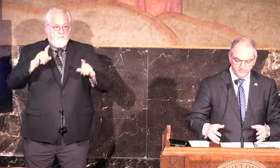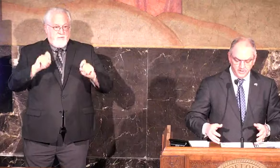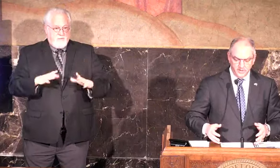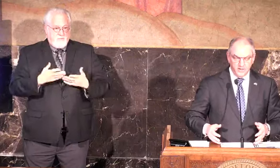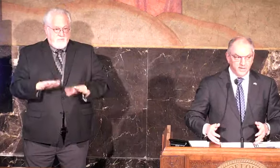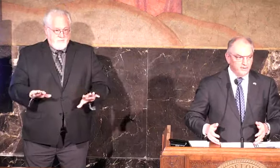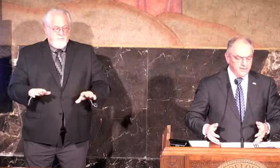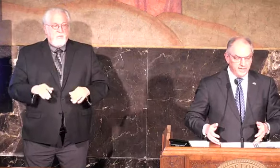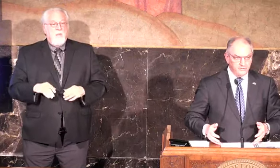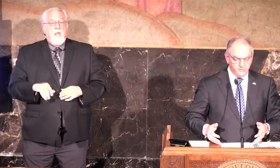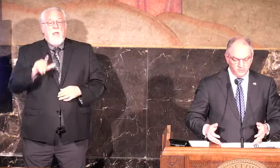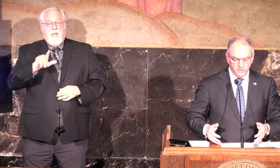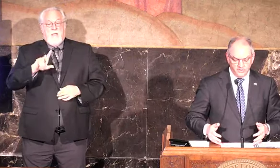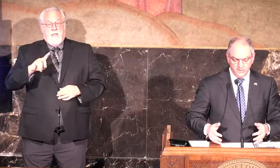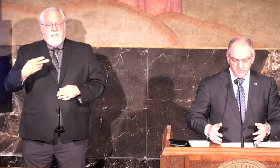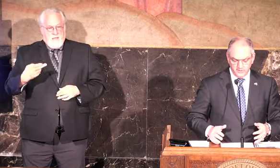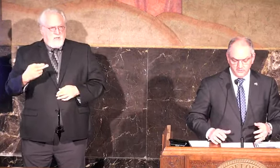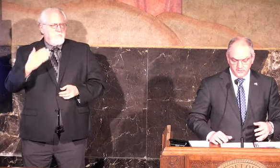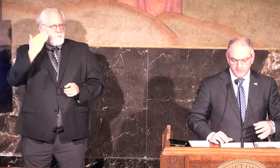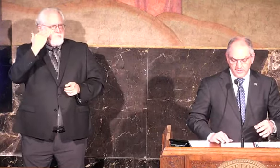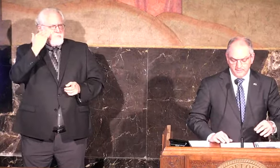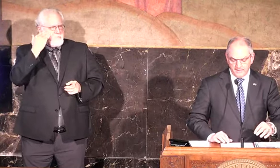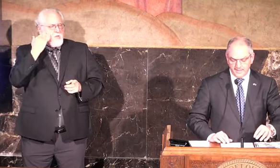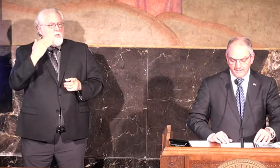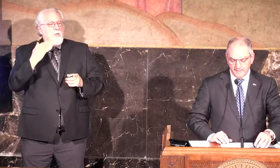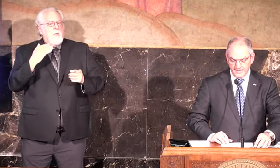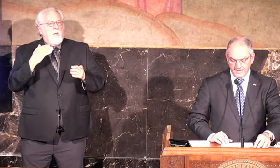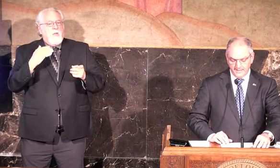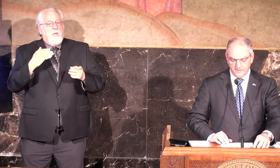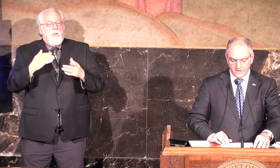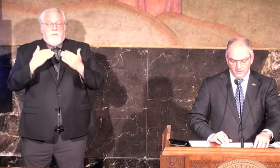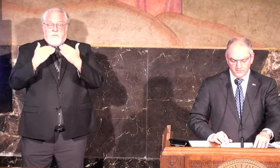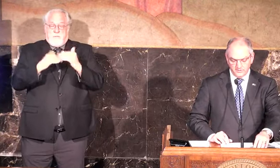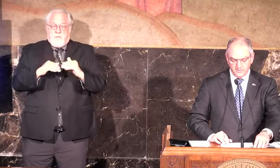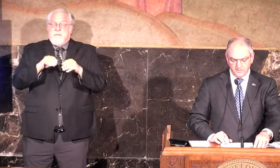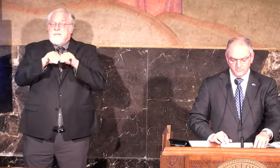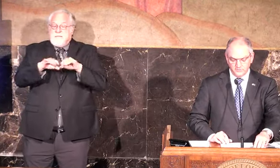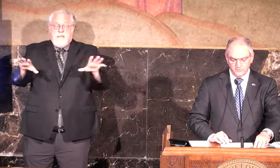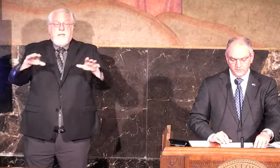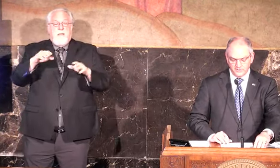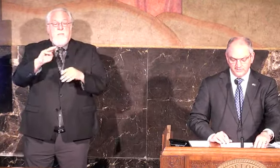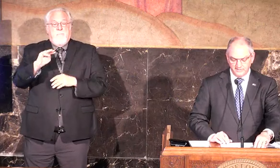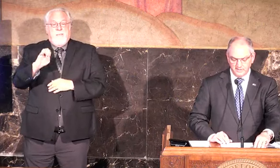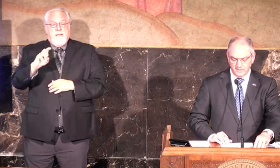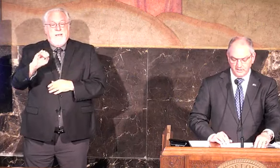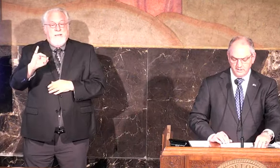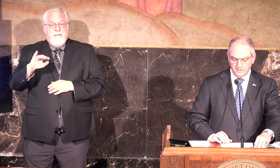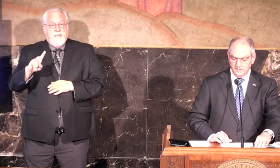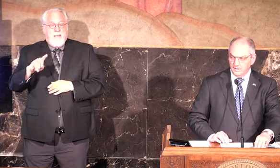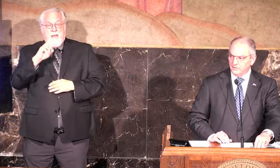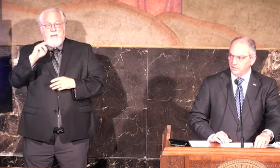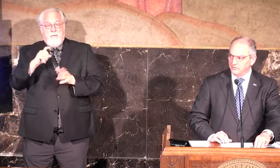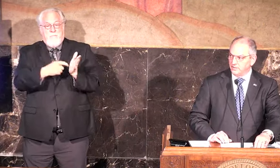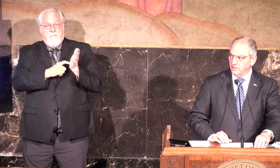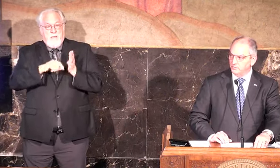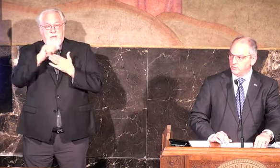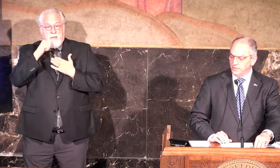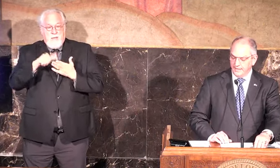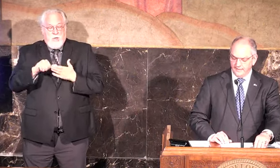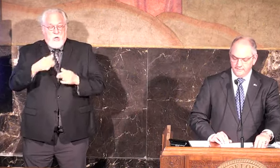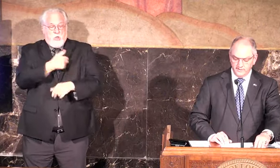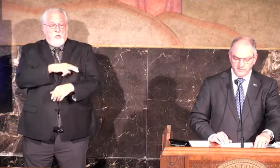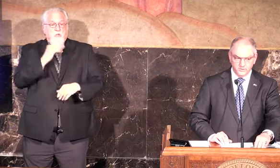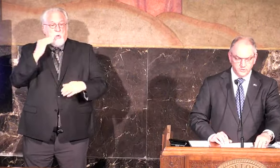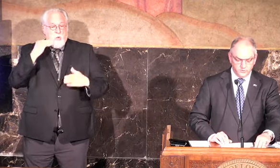tested. LDH, as you know, it distributed a Medicaid mandate letter to all nursing homes on June the 17th. Nursing homes